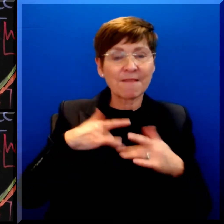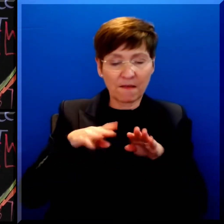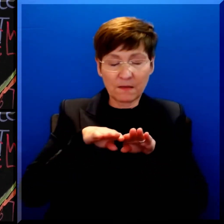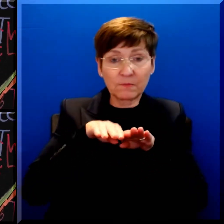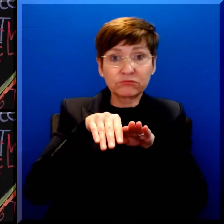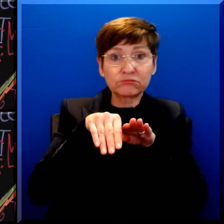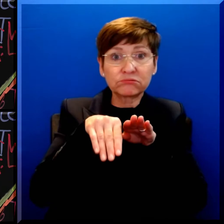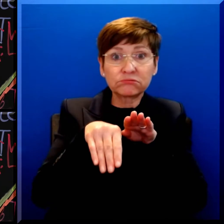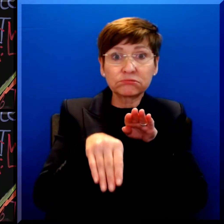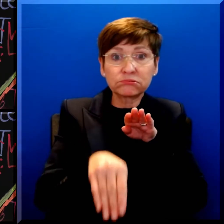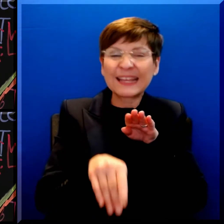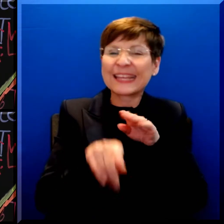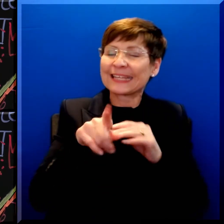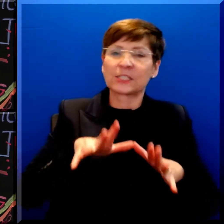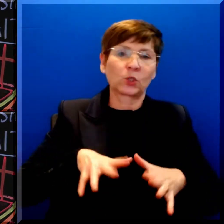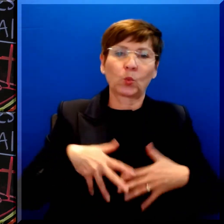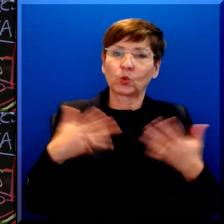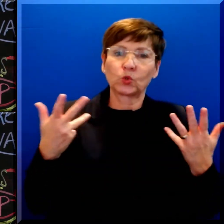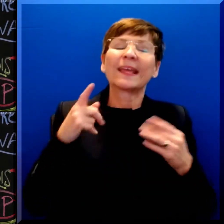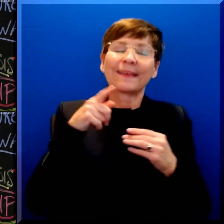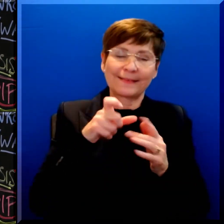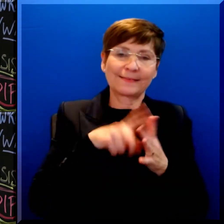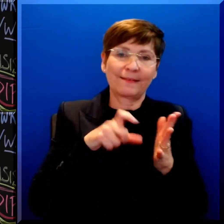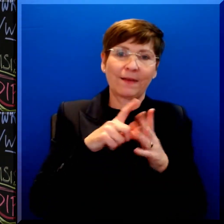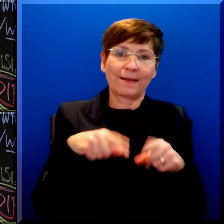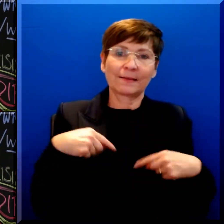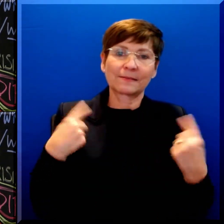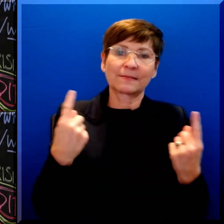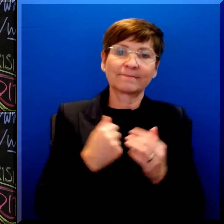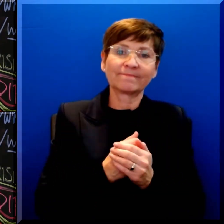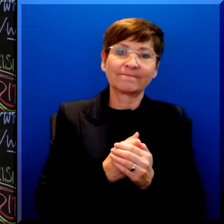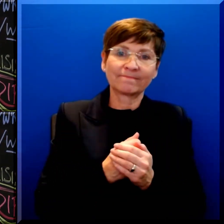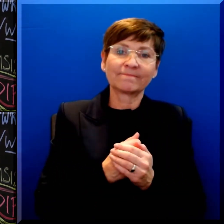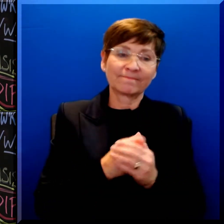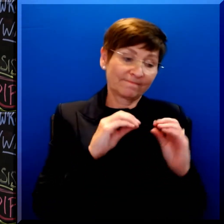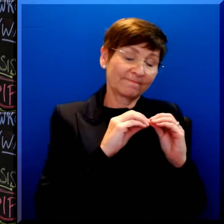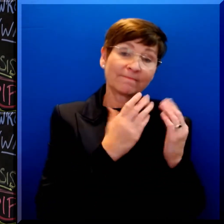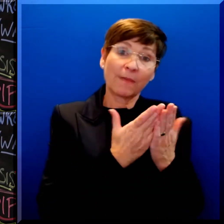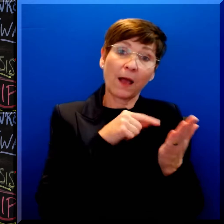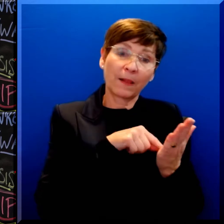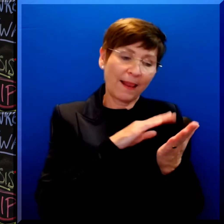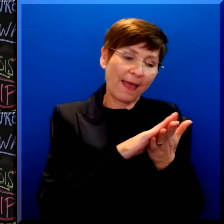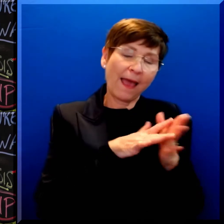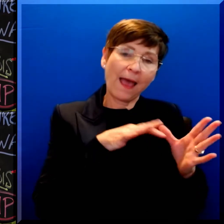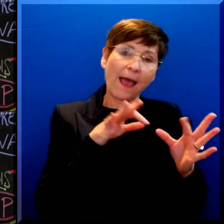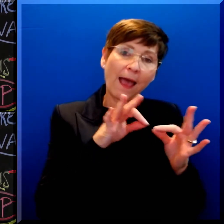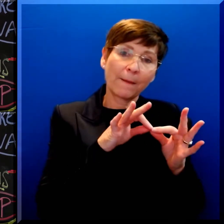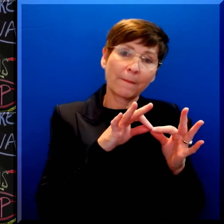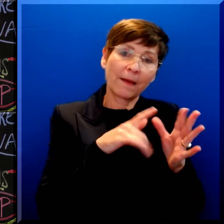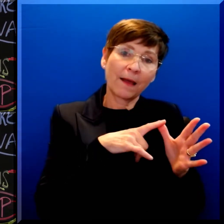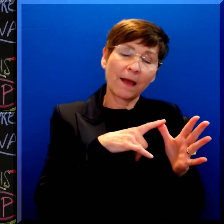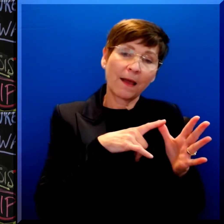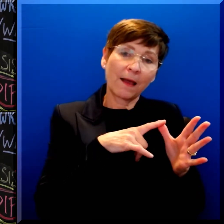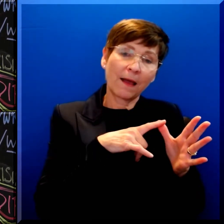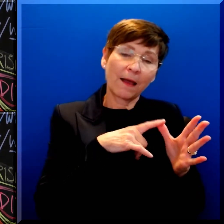love. Guys, the story of Habakkuk is a microcosm of Jesus' story. In fact, Habakkuk's